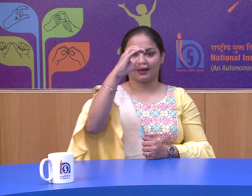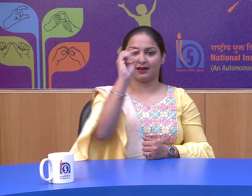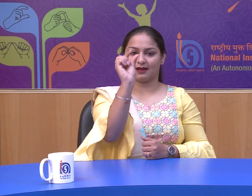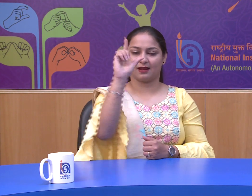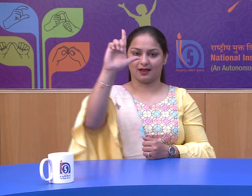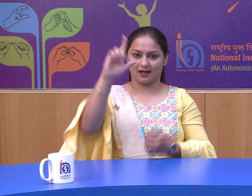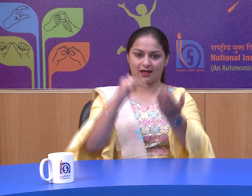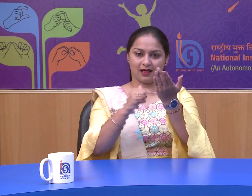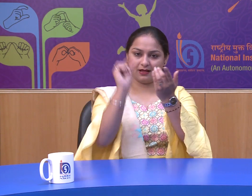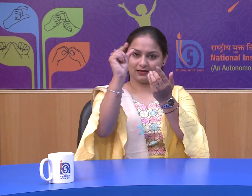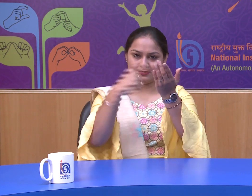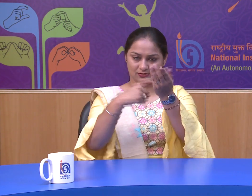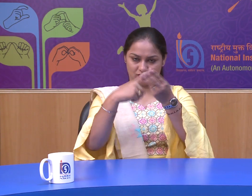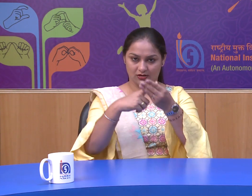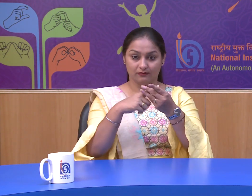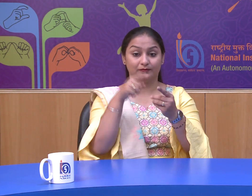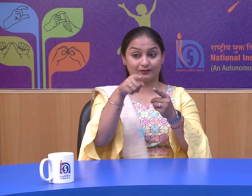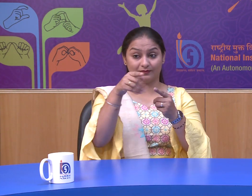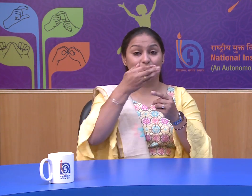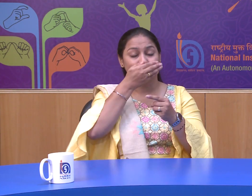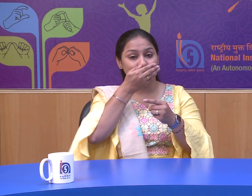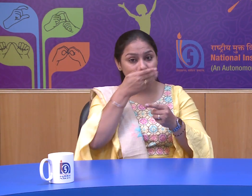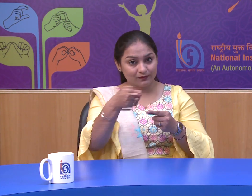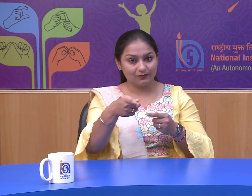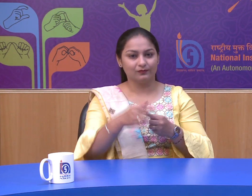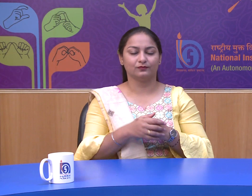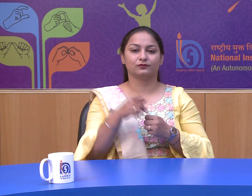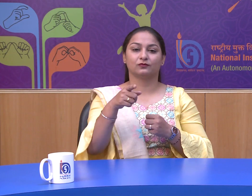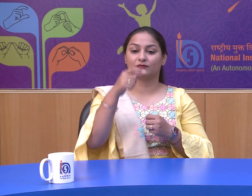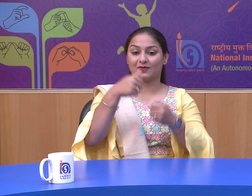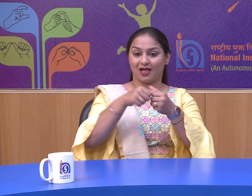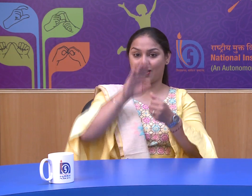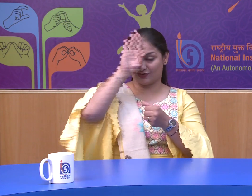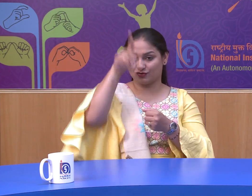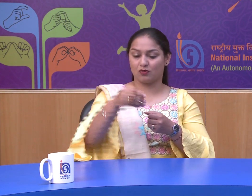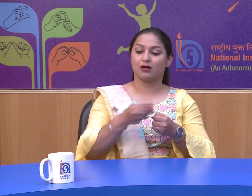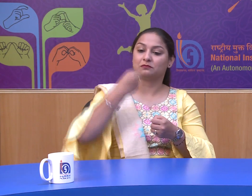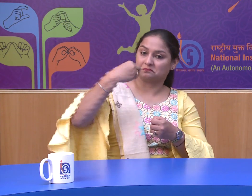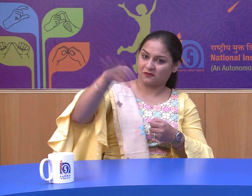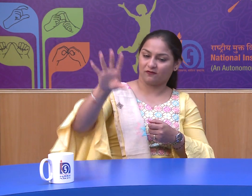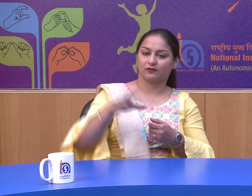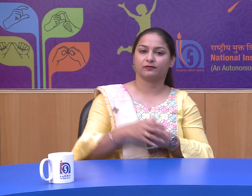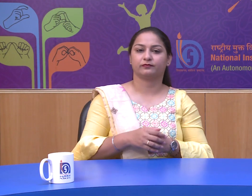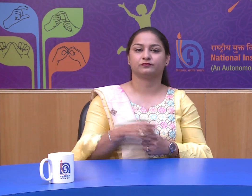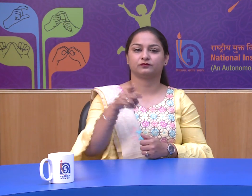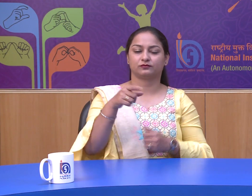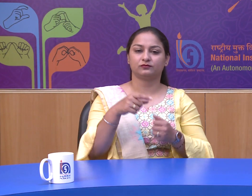According to Buddhist texts, Ashoka sent Buddhist